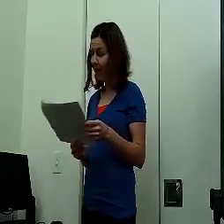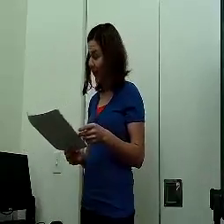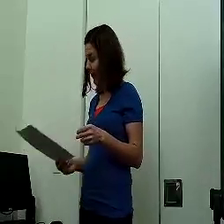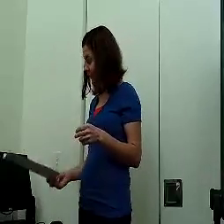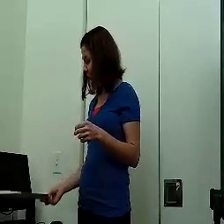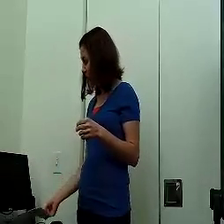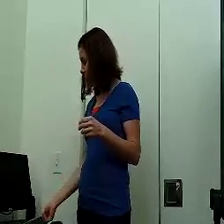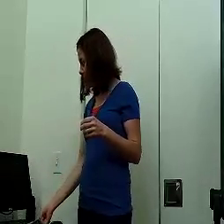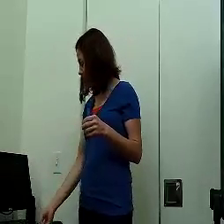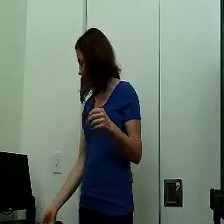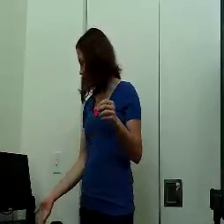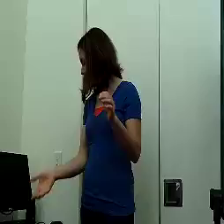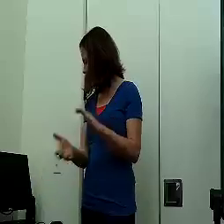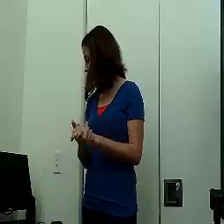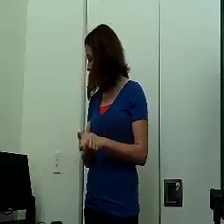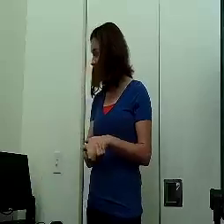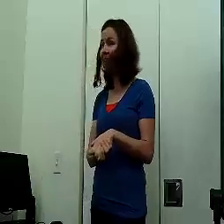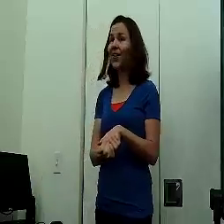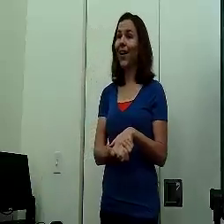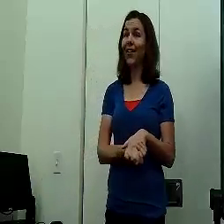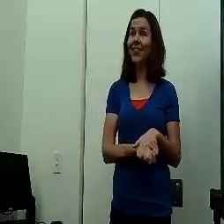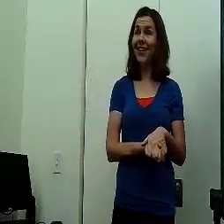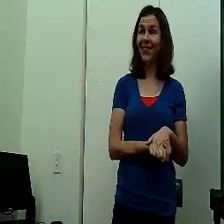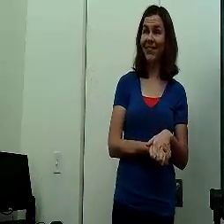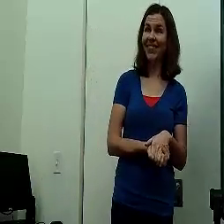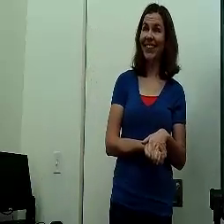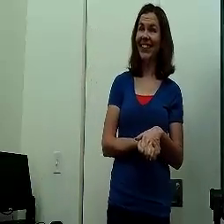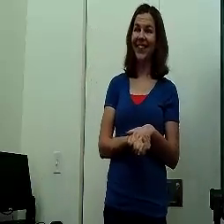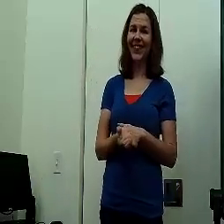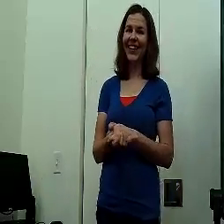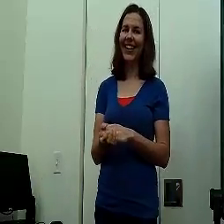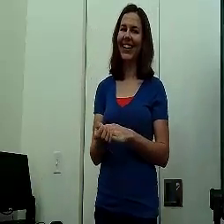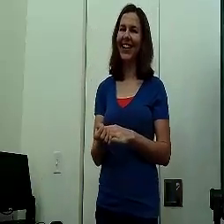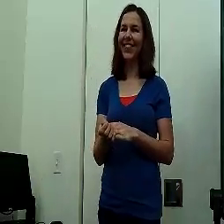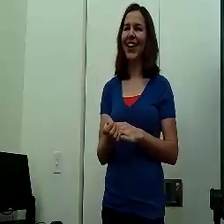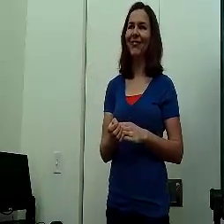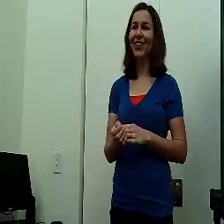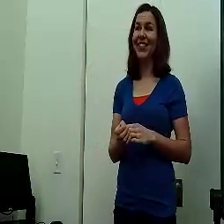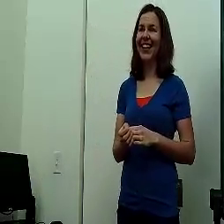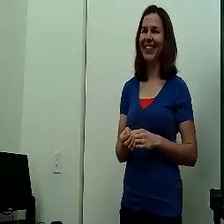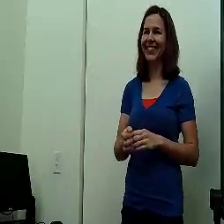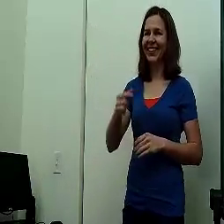Okay, here's one. Good to know, hard to know. See if you're up for the challenge.